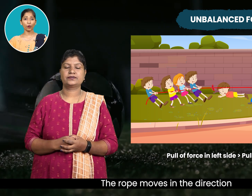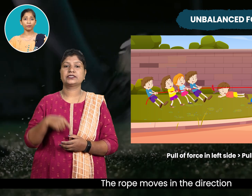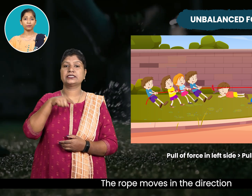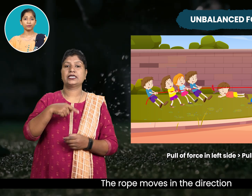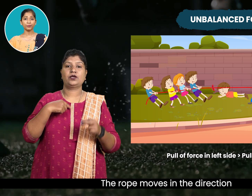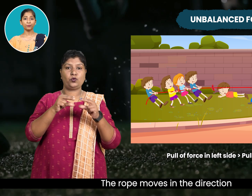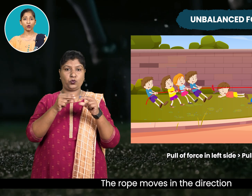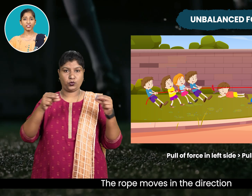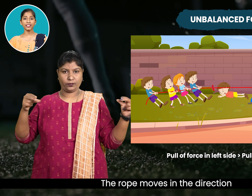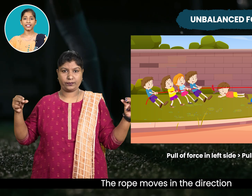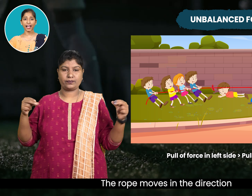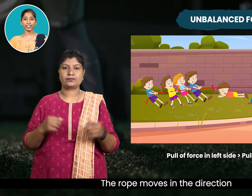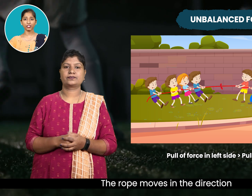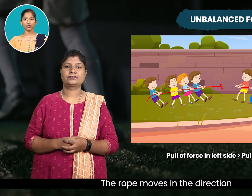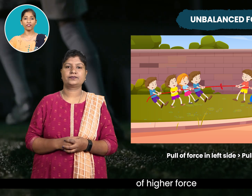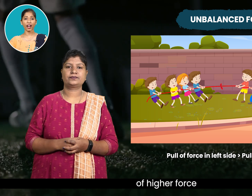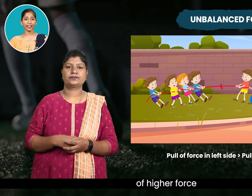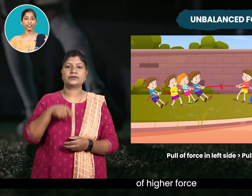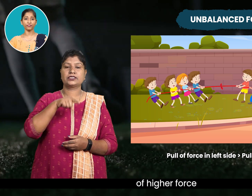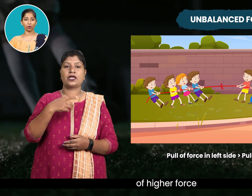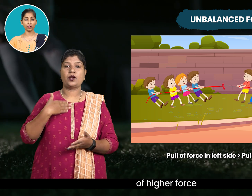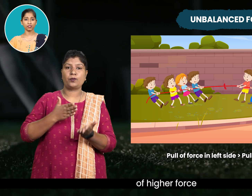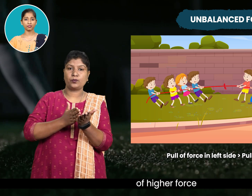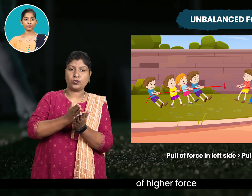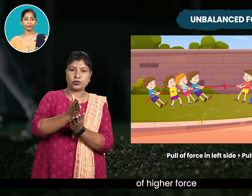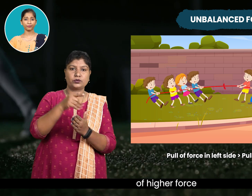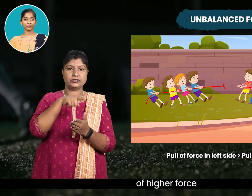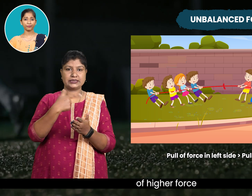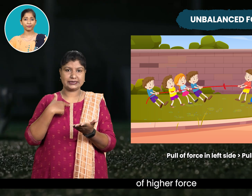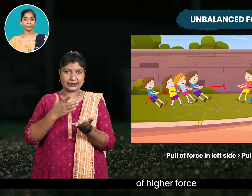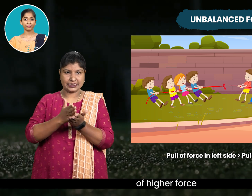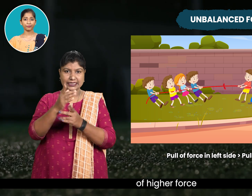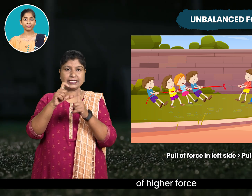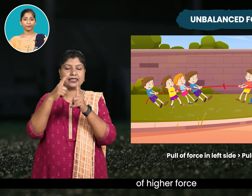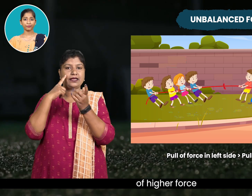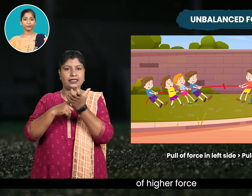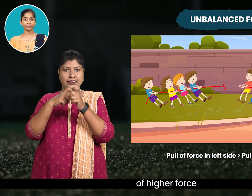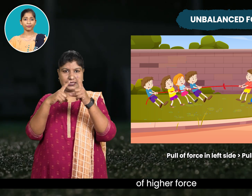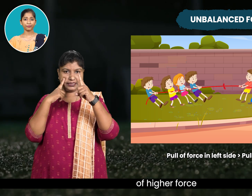The rope moves in the direction of higher force